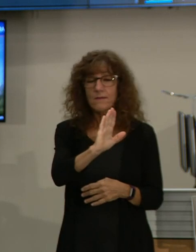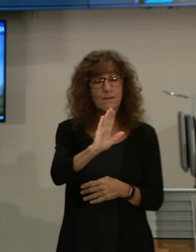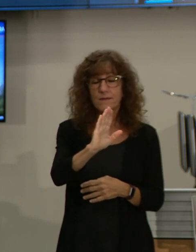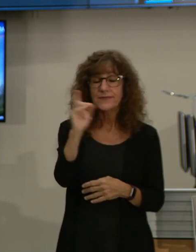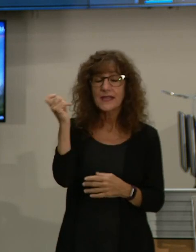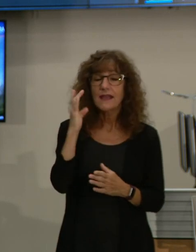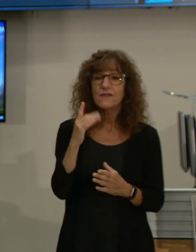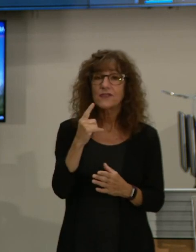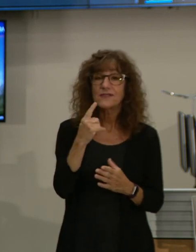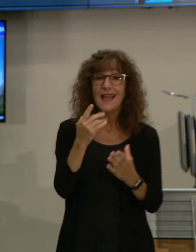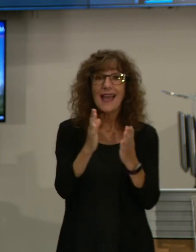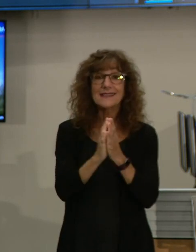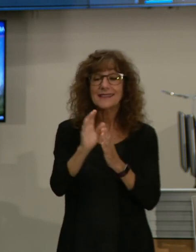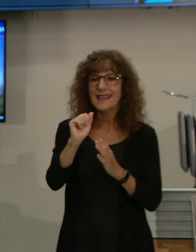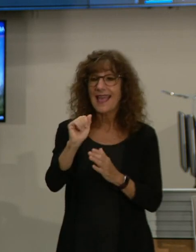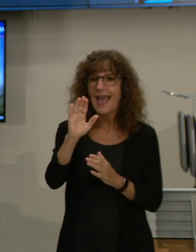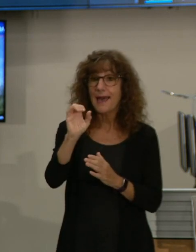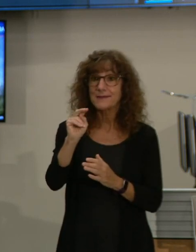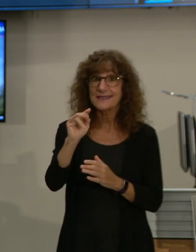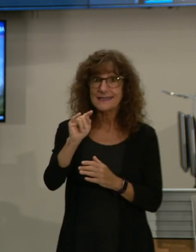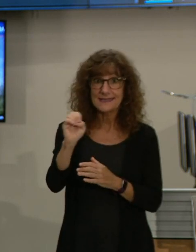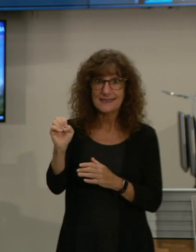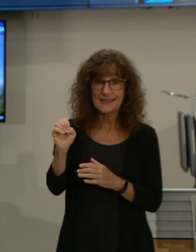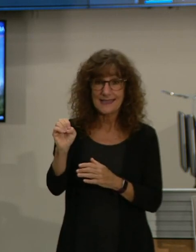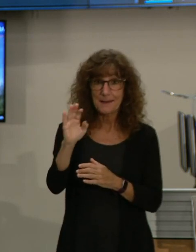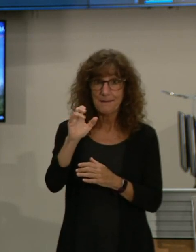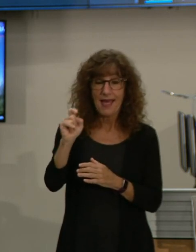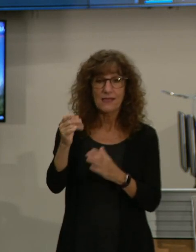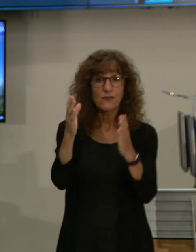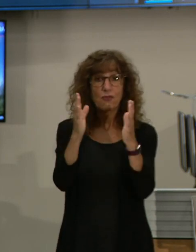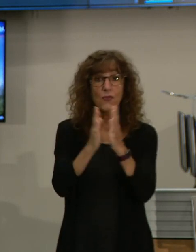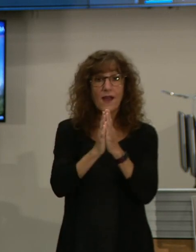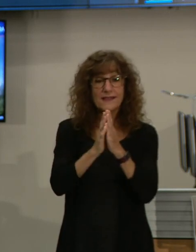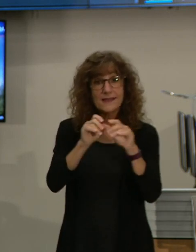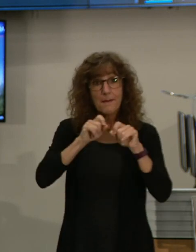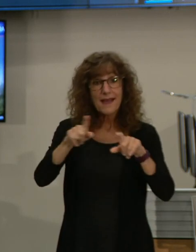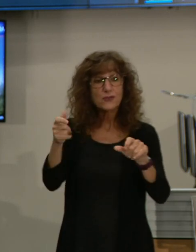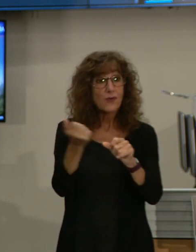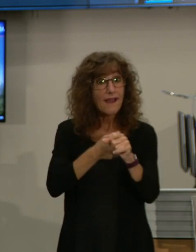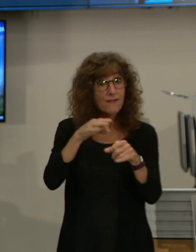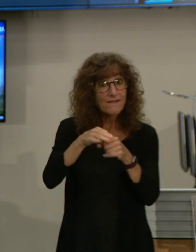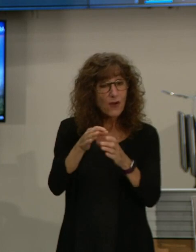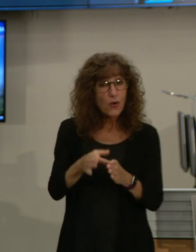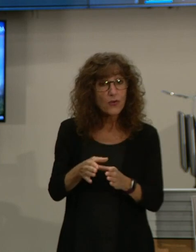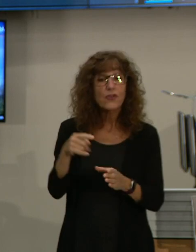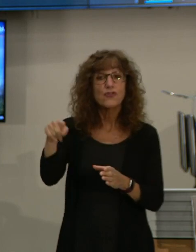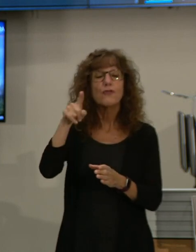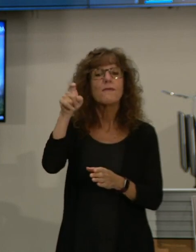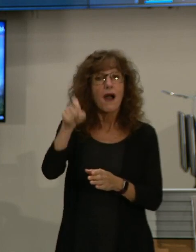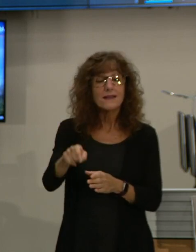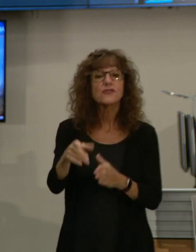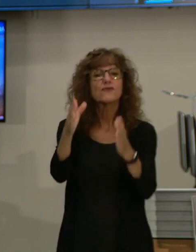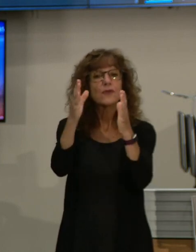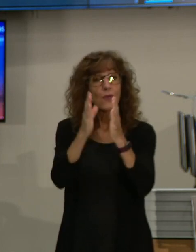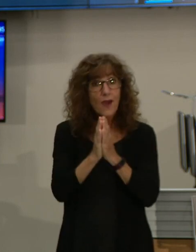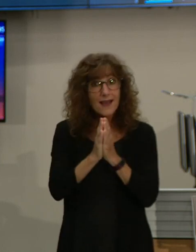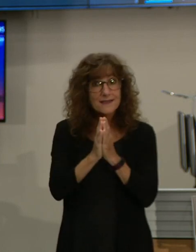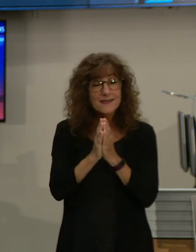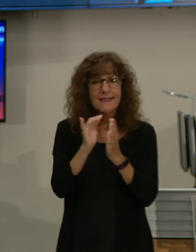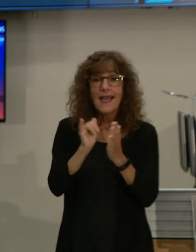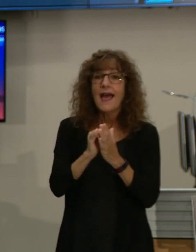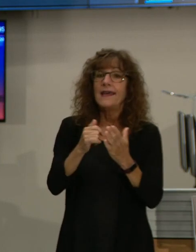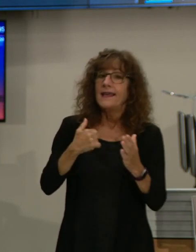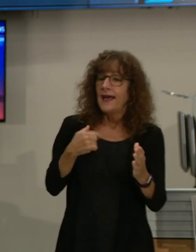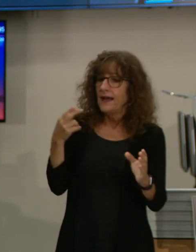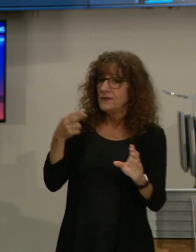that absentee ballot requests be mailed in to every voter, and the voter has to request the absentee ballot. Now, I have